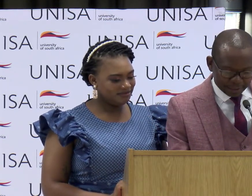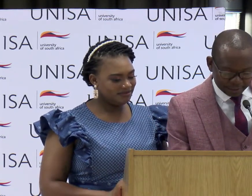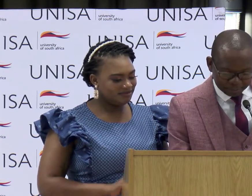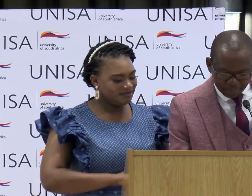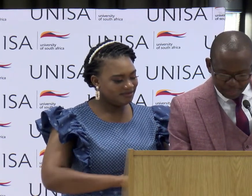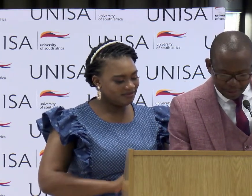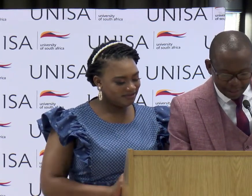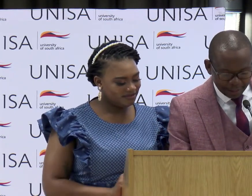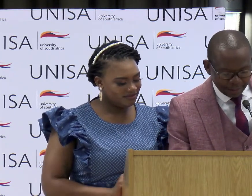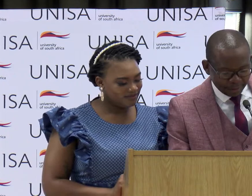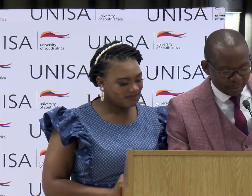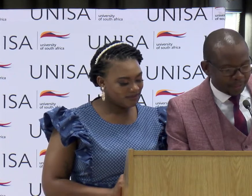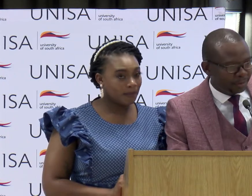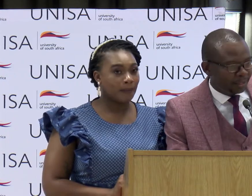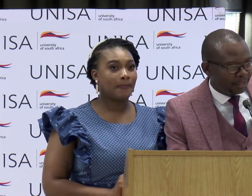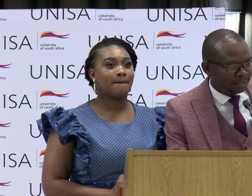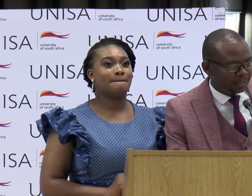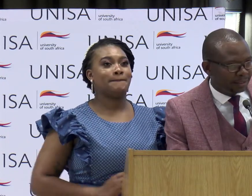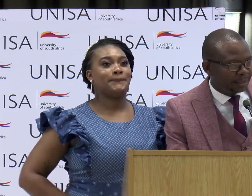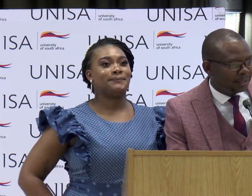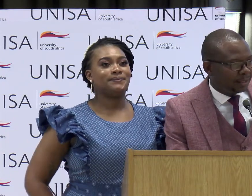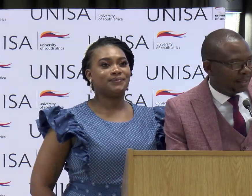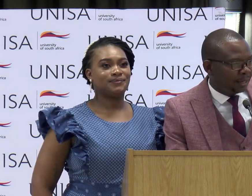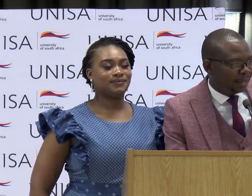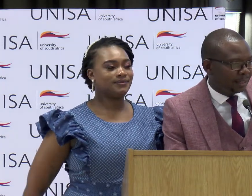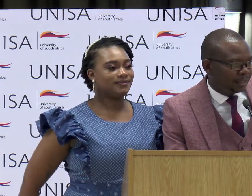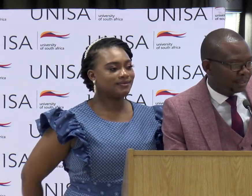something, but we had